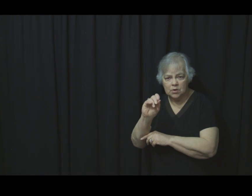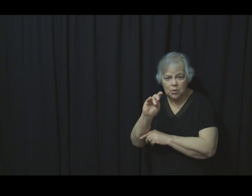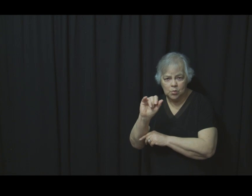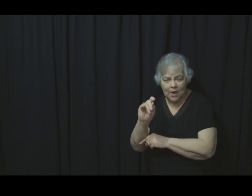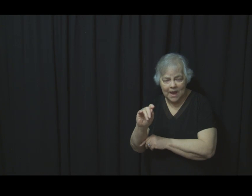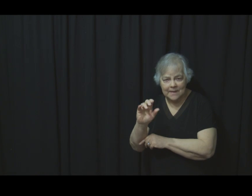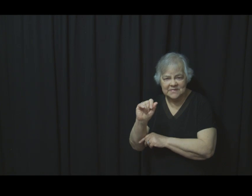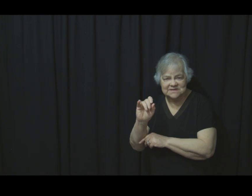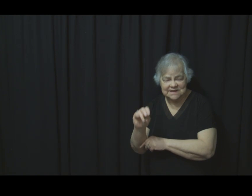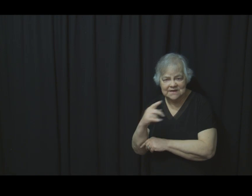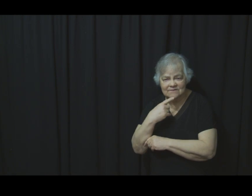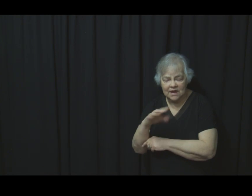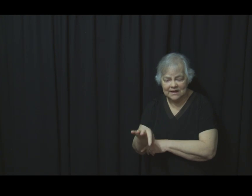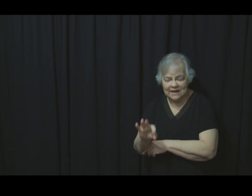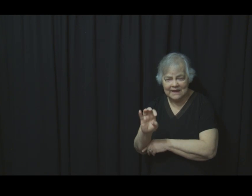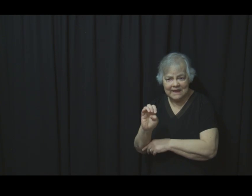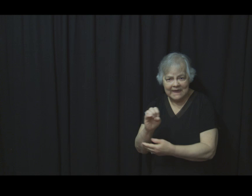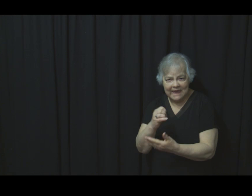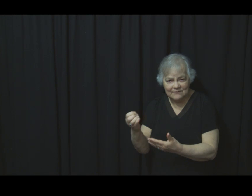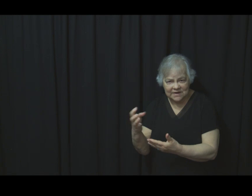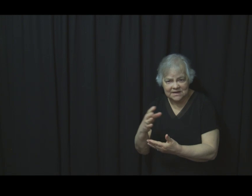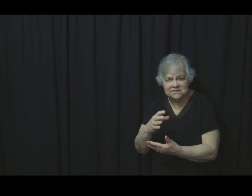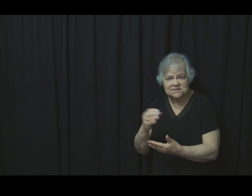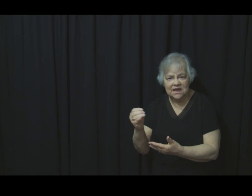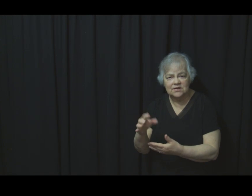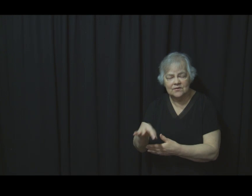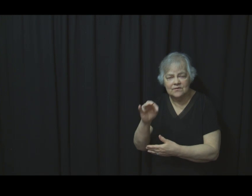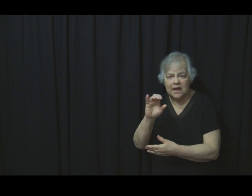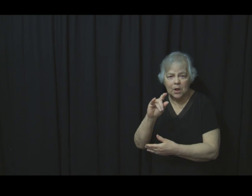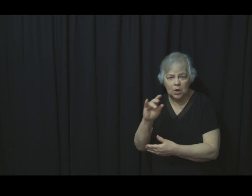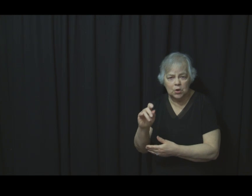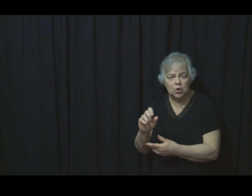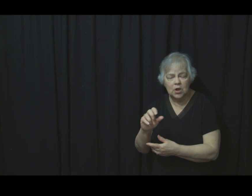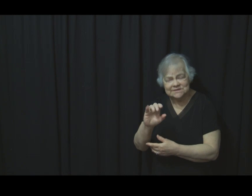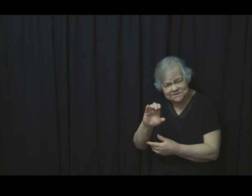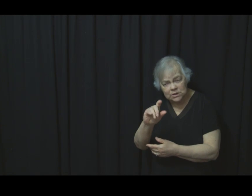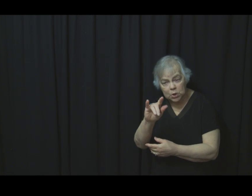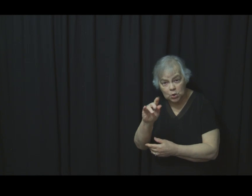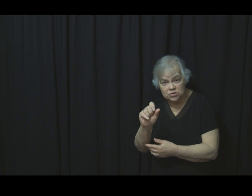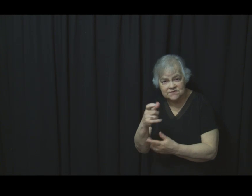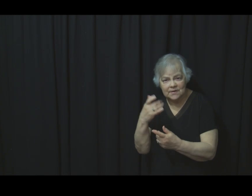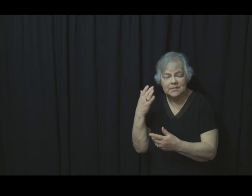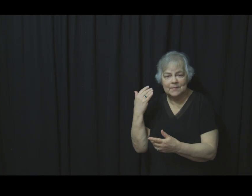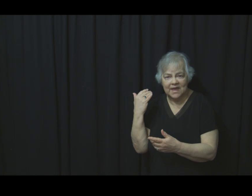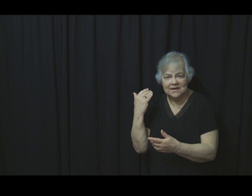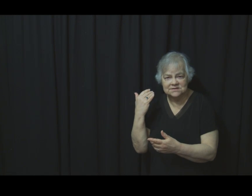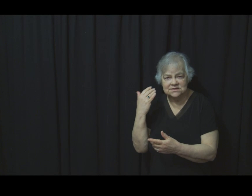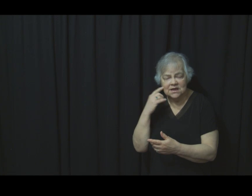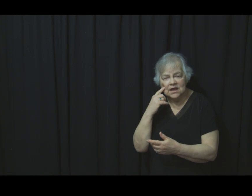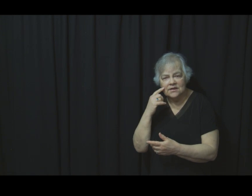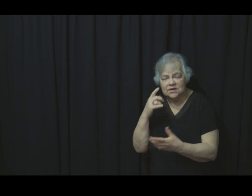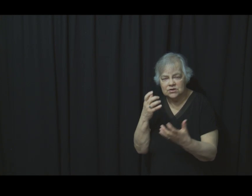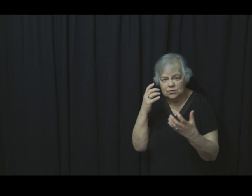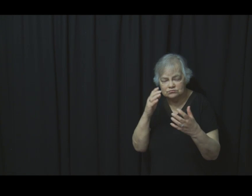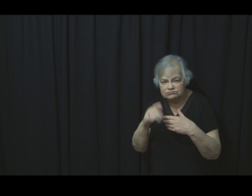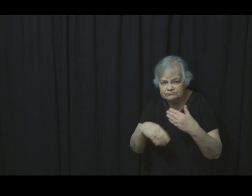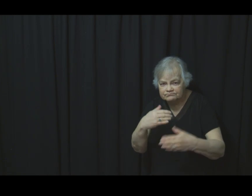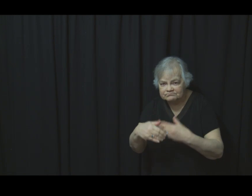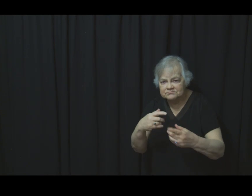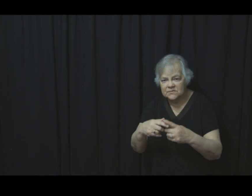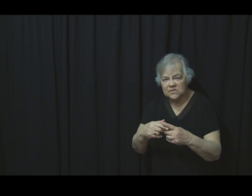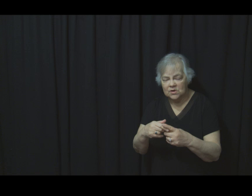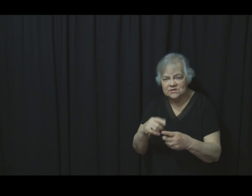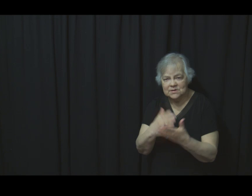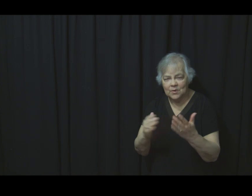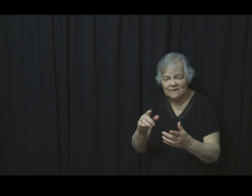have clues about the past. And you trust those clues, and you embrace them, and you move forward to convict somebody. Mr. Ham